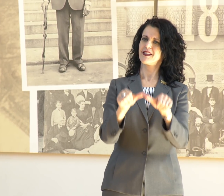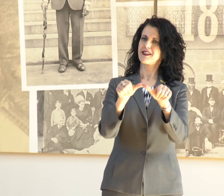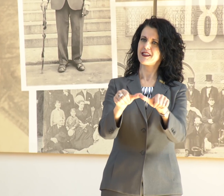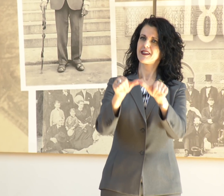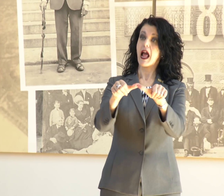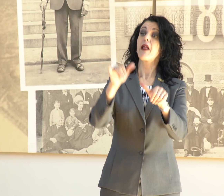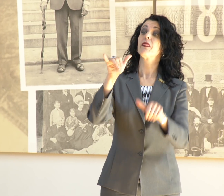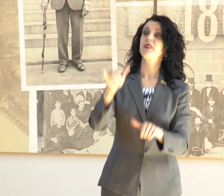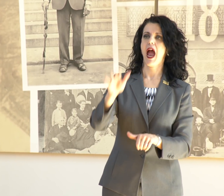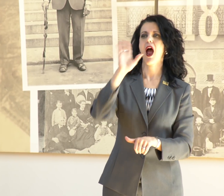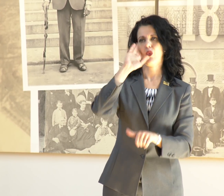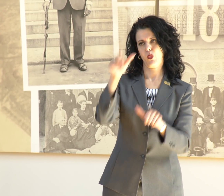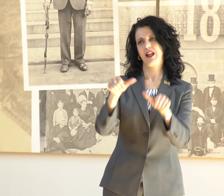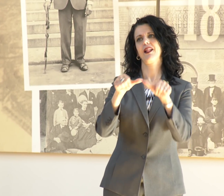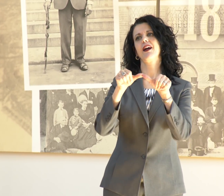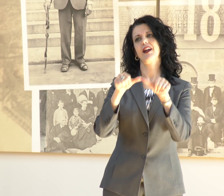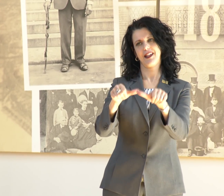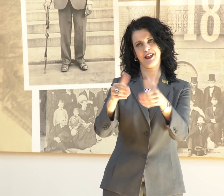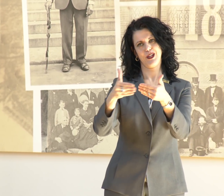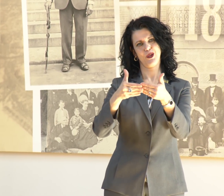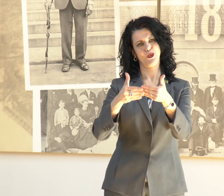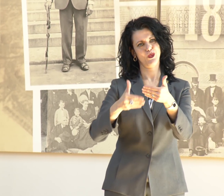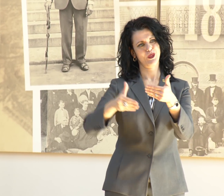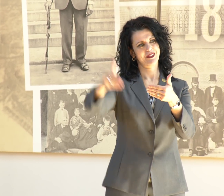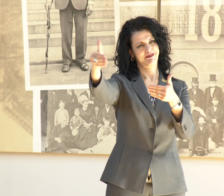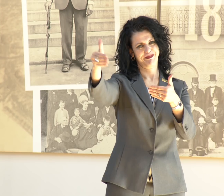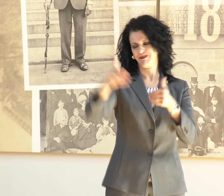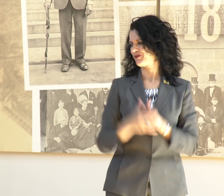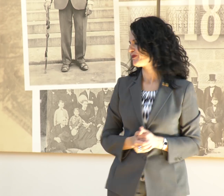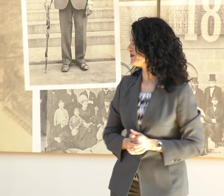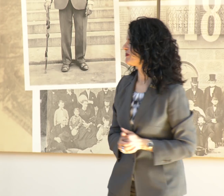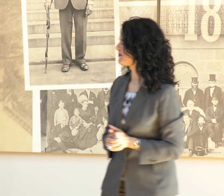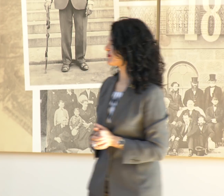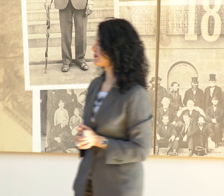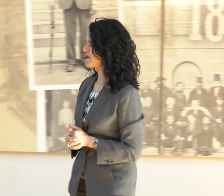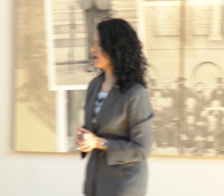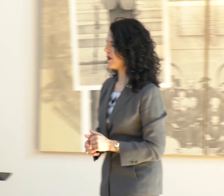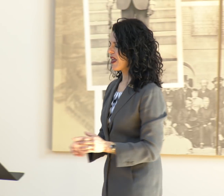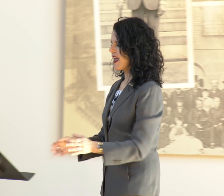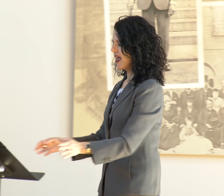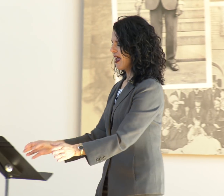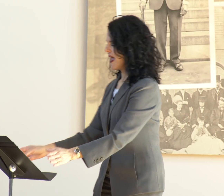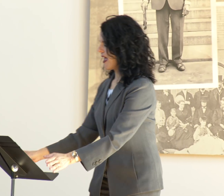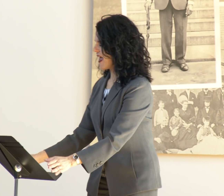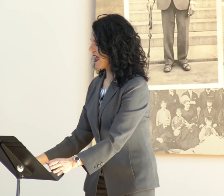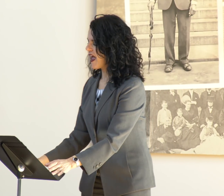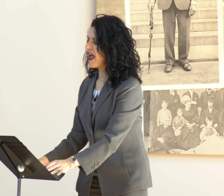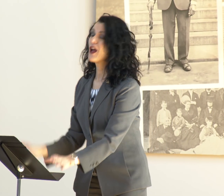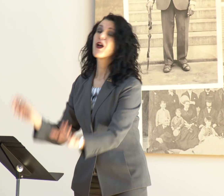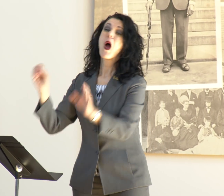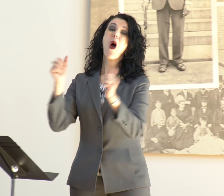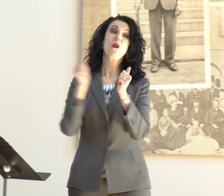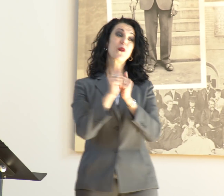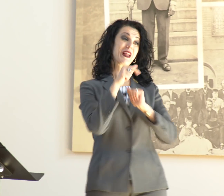And we can see the results of his continued effort, that effort which will continue on into the